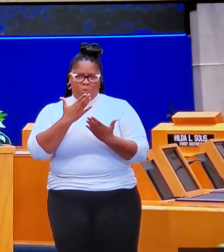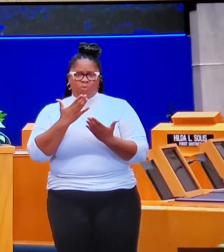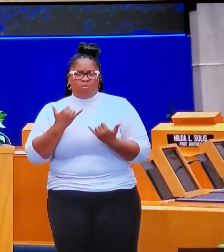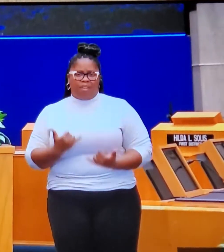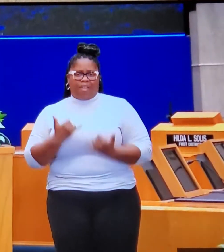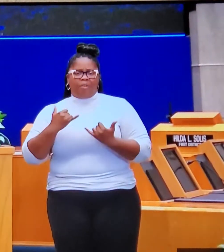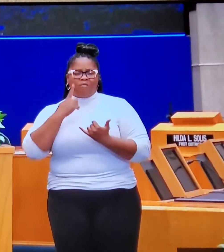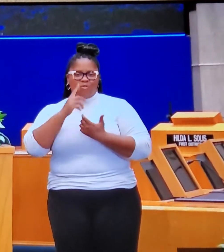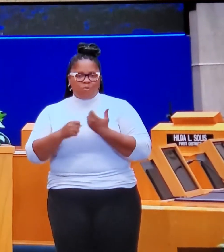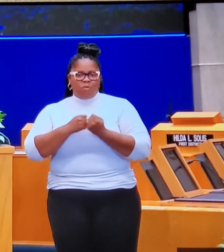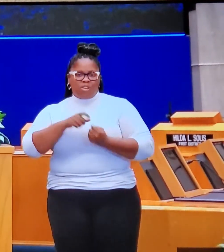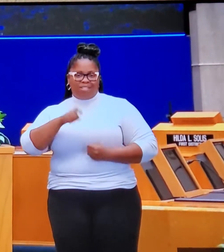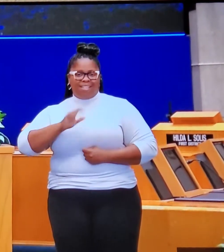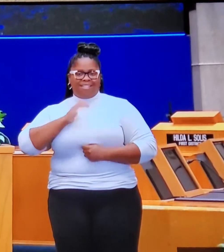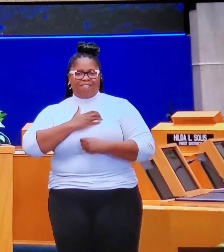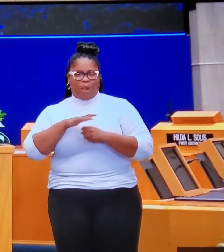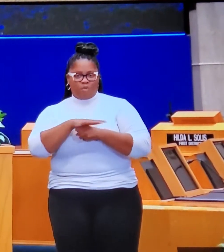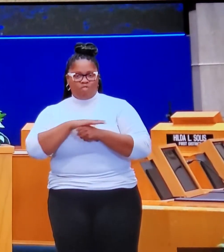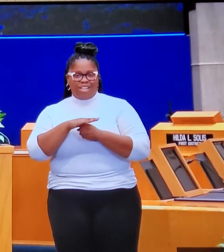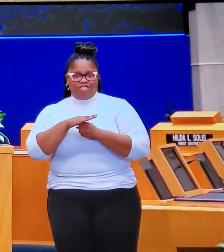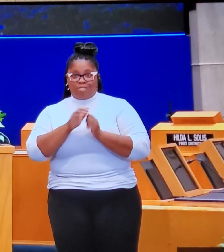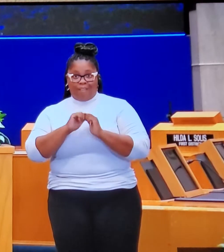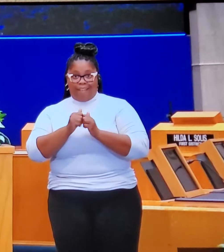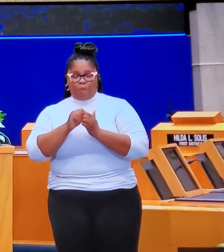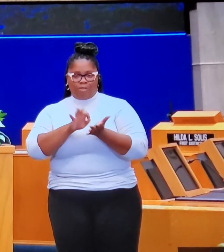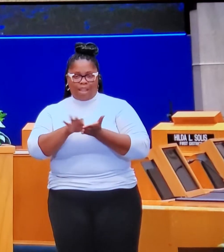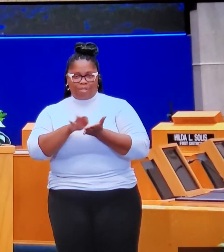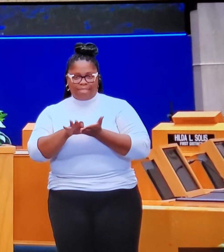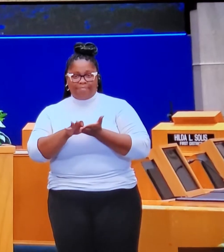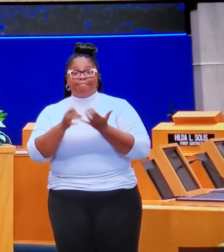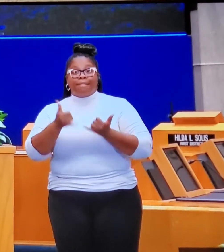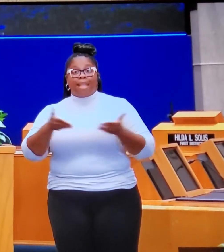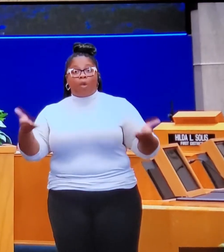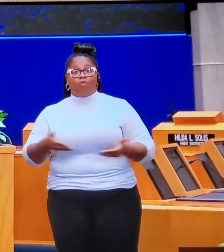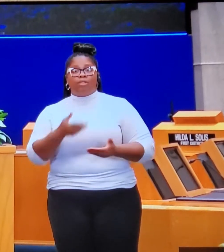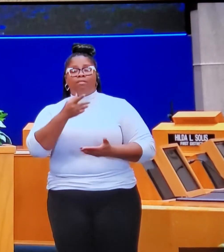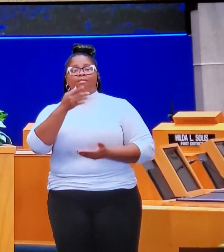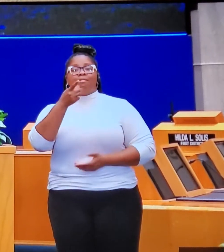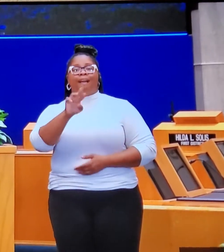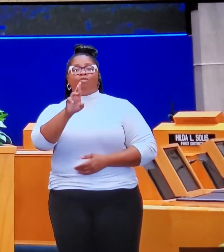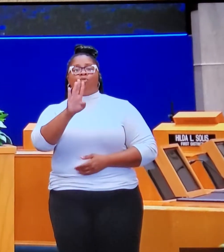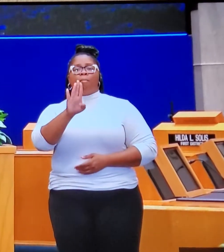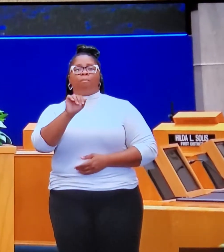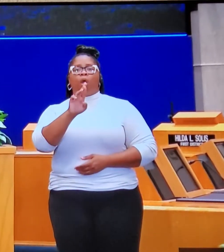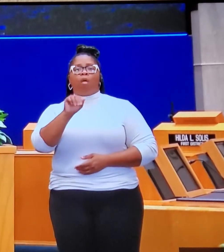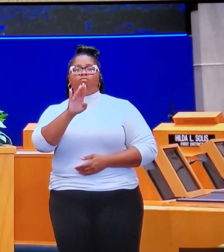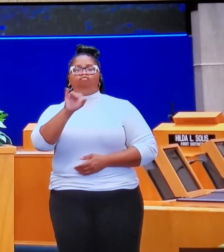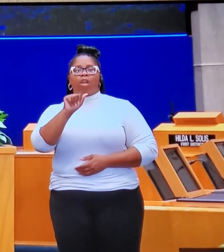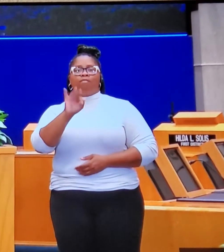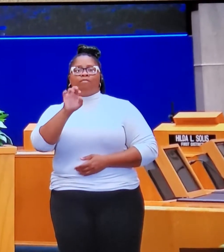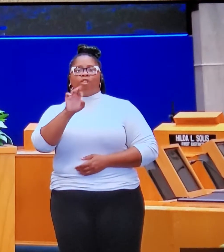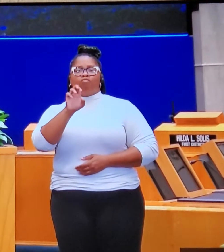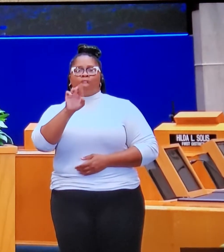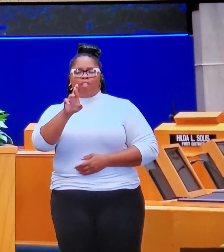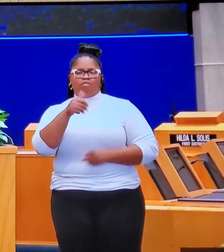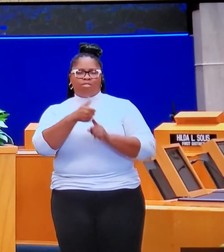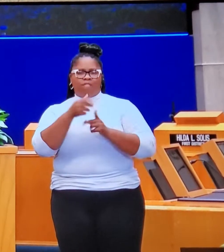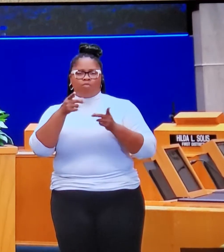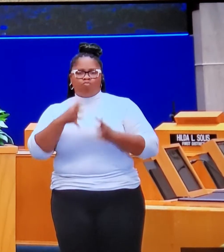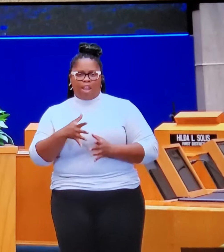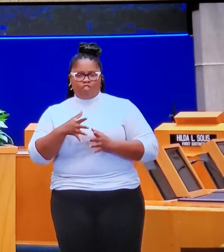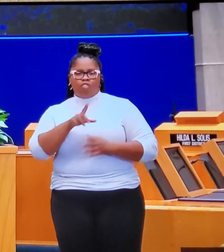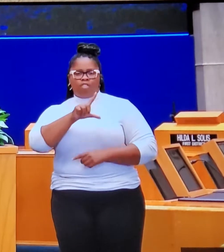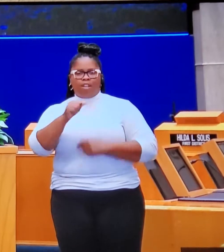our region. Now, I would like to introduce Dr. Barbara Ferrer, the Director of Los Angeles County Department of Public Health, to give you the